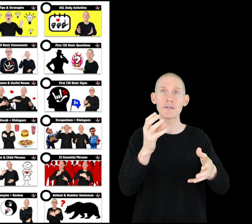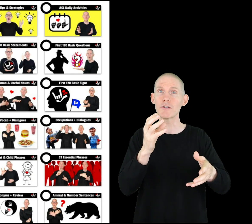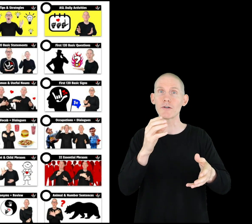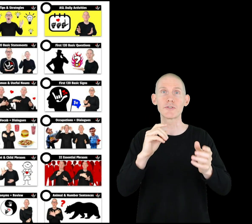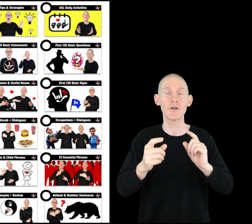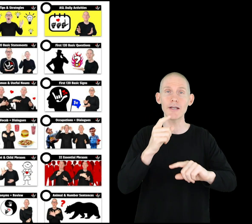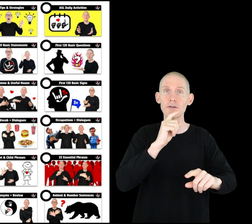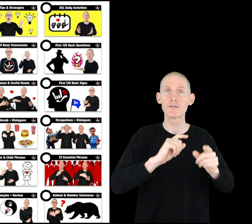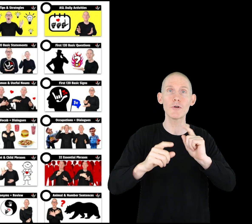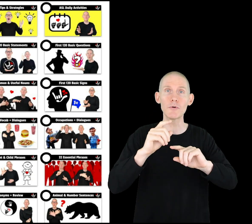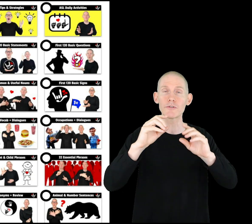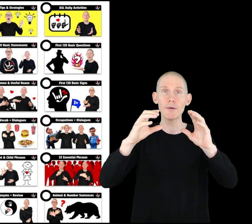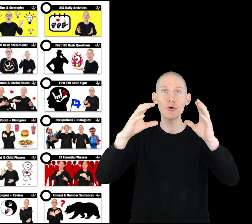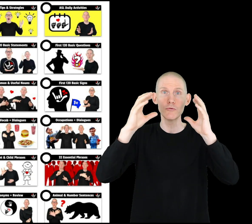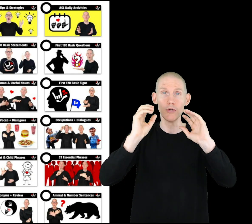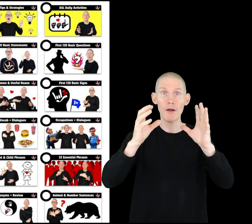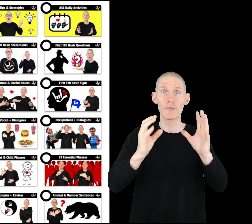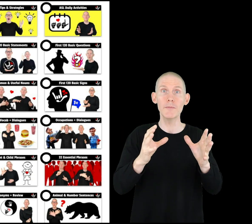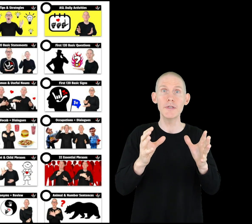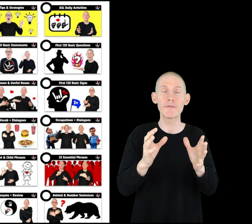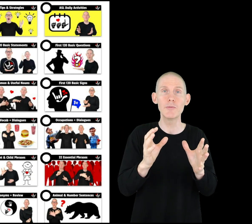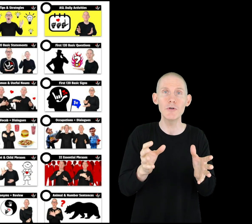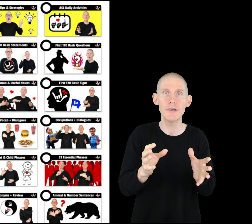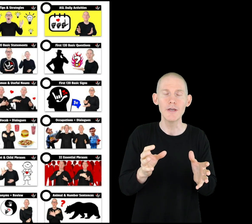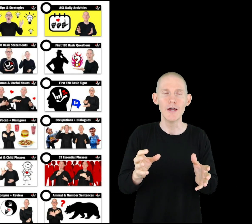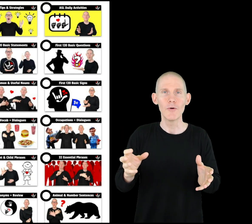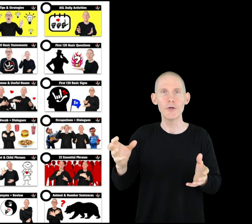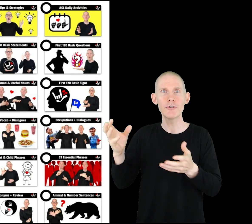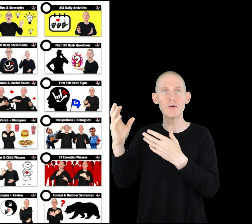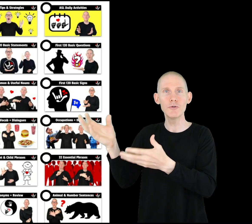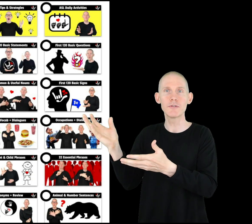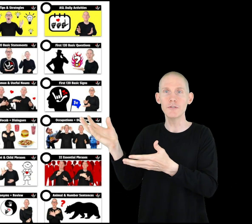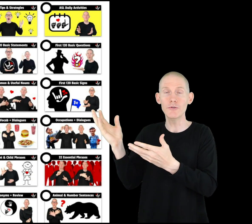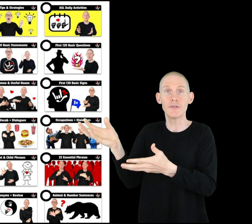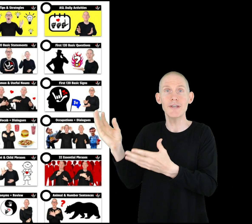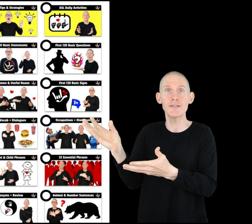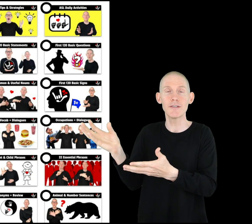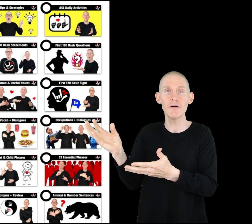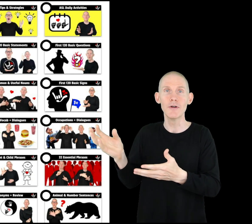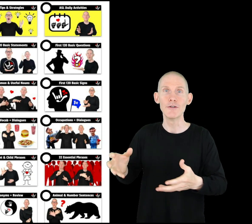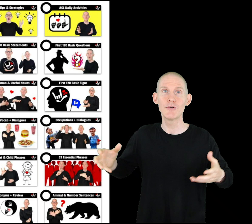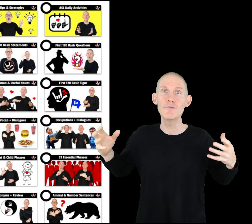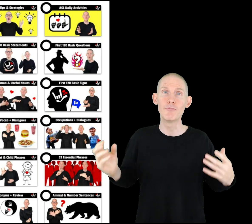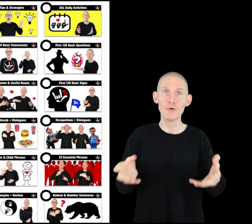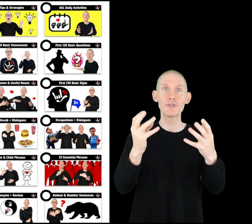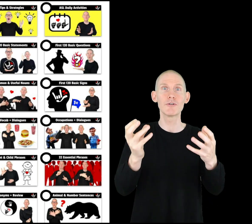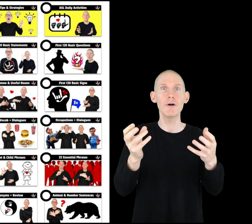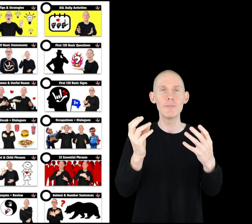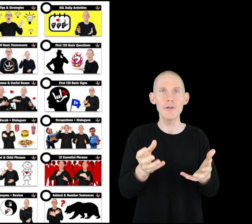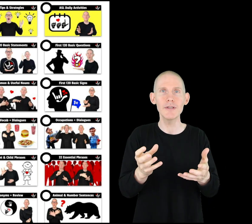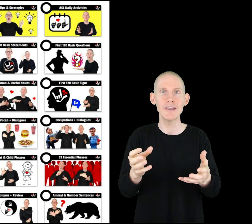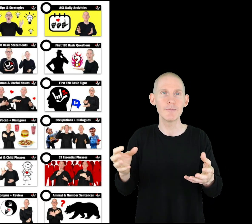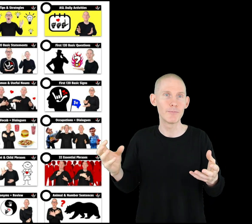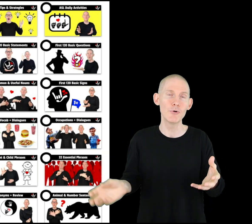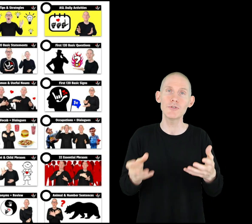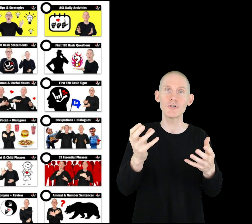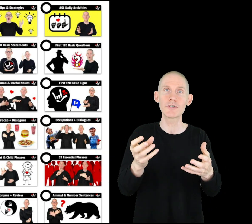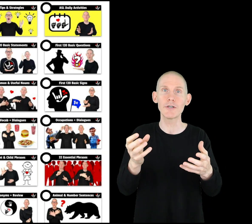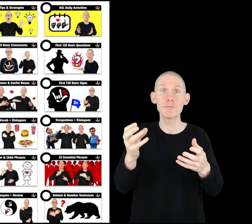are, it's difficult to fit everything in that we want to. Well, this is online, 24 hours a day access, whether it's wee hours of the morning, after